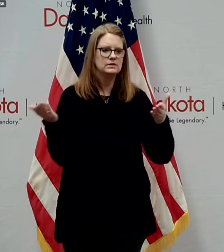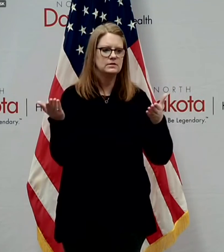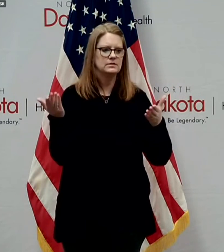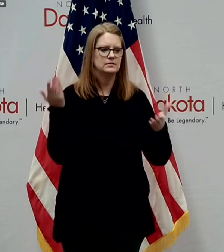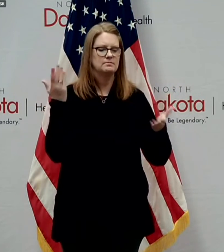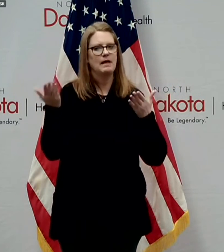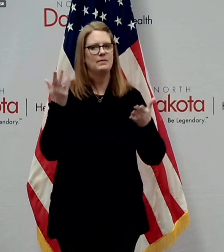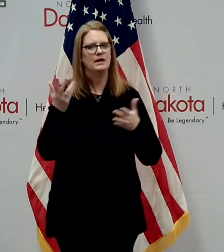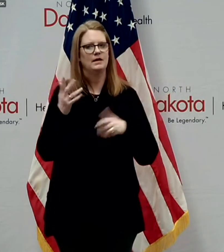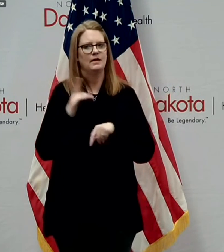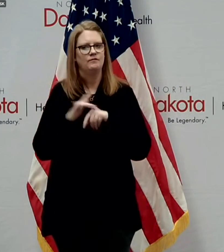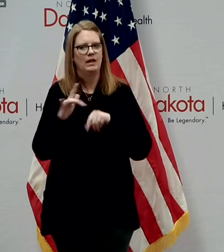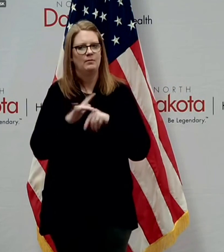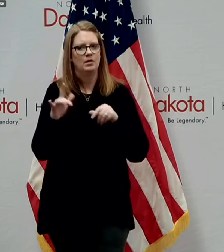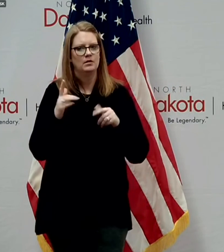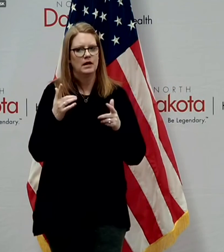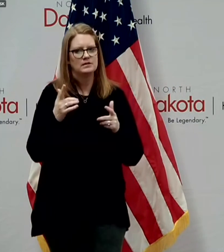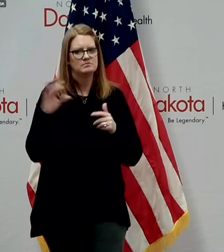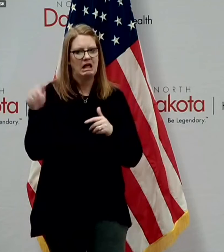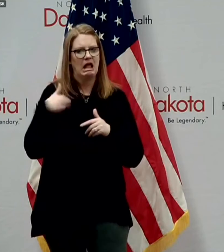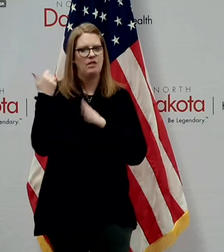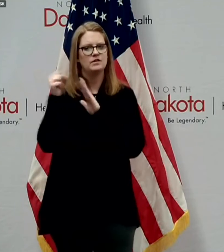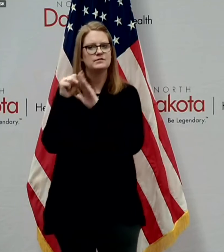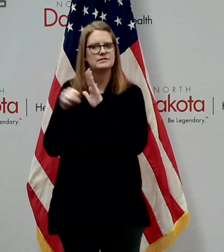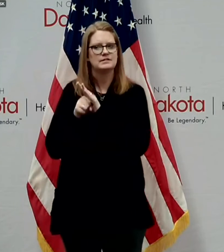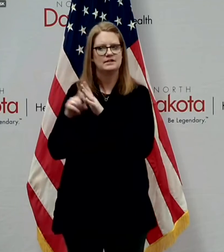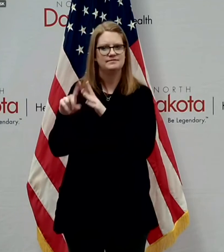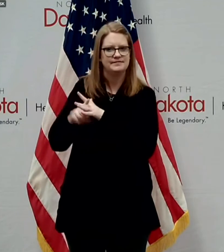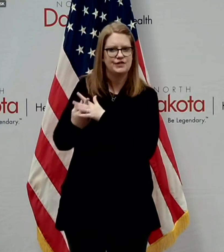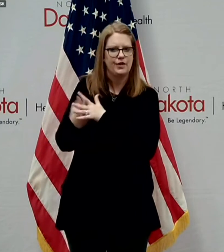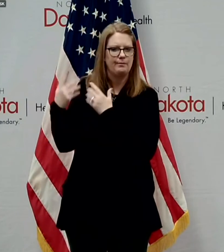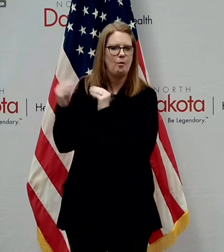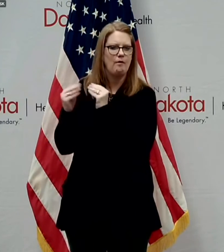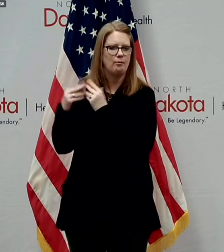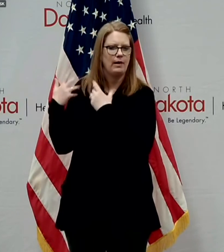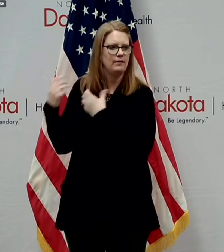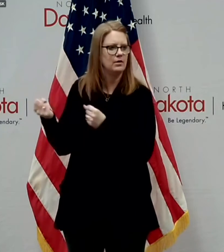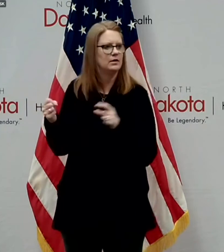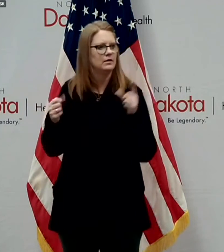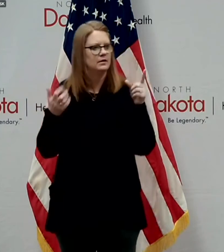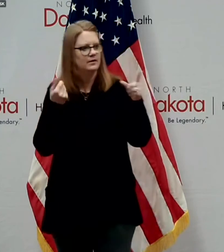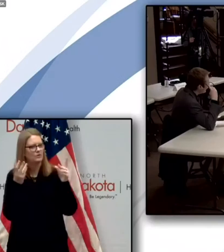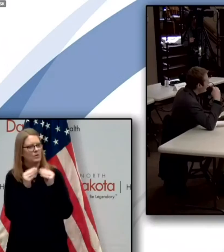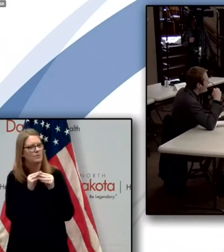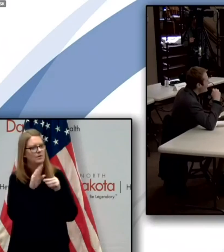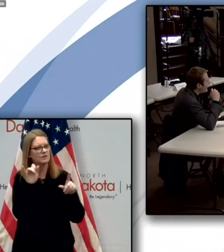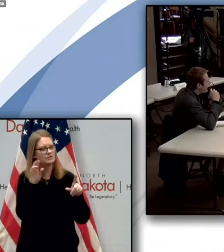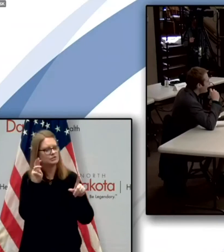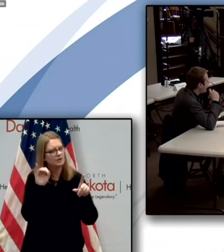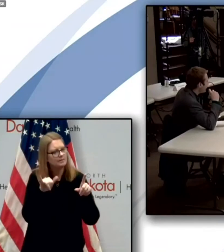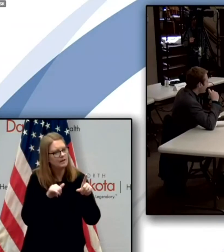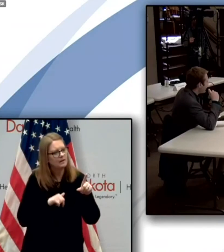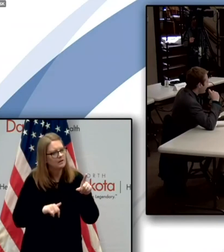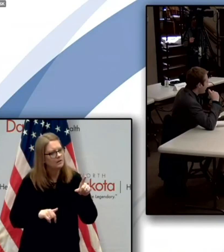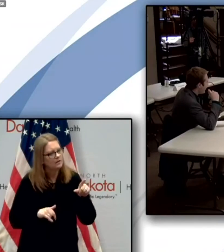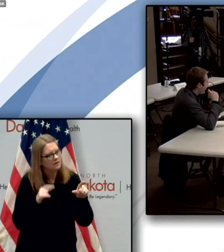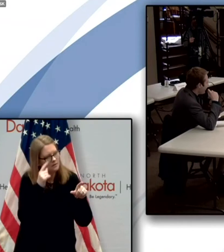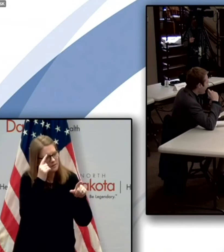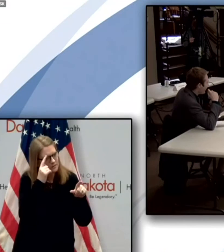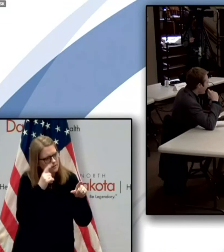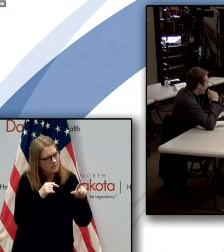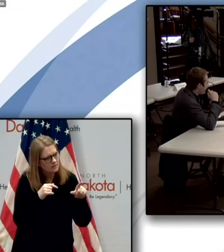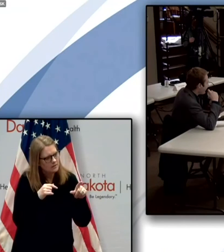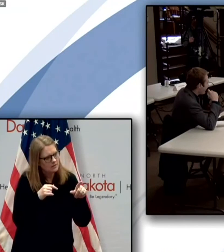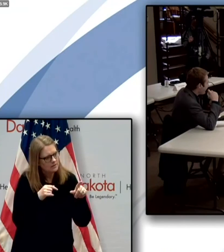coming available as other states are starting the recovery mode. Sure. Quick hitters, I guess. Do you have any idea